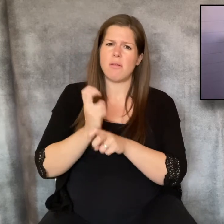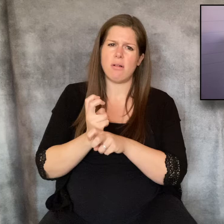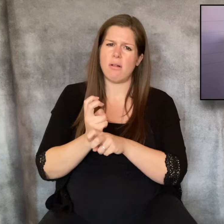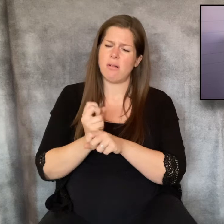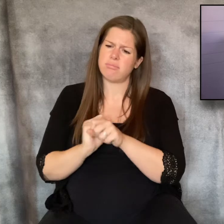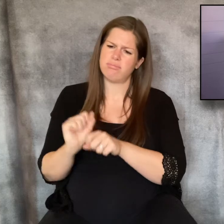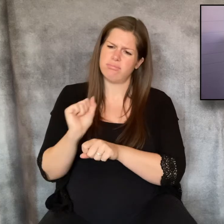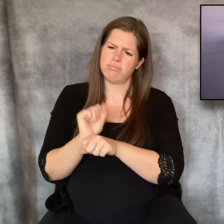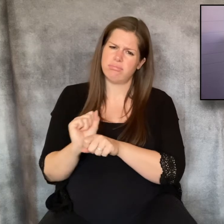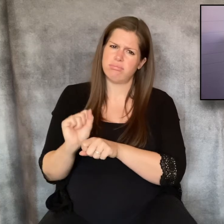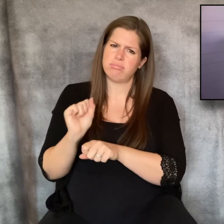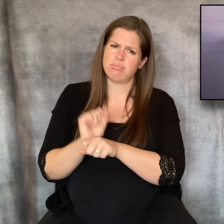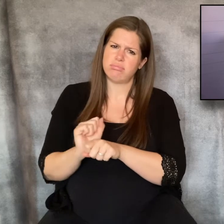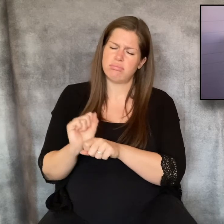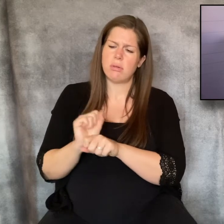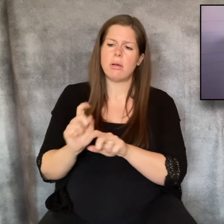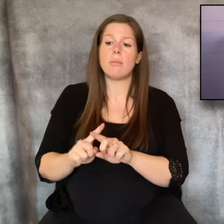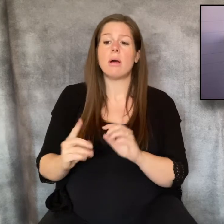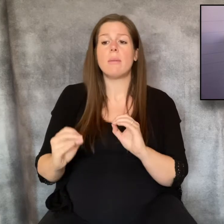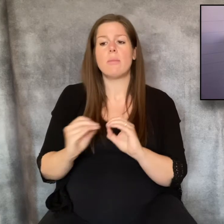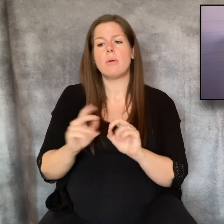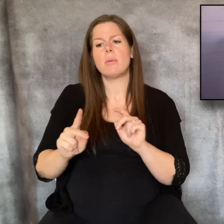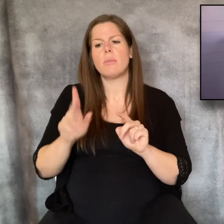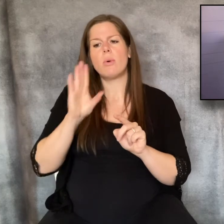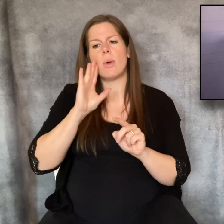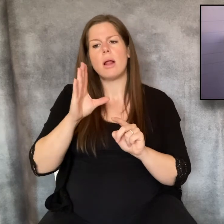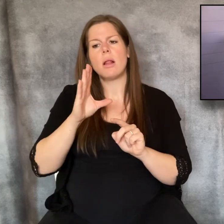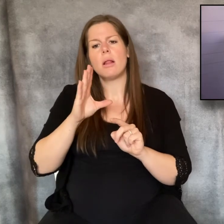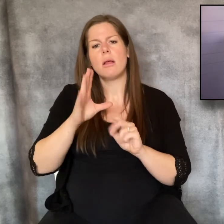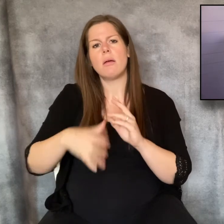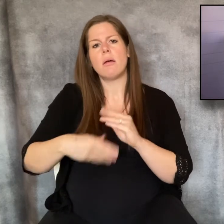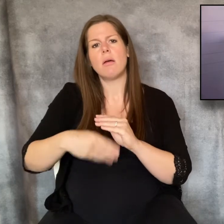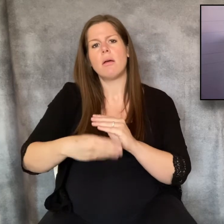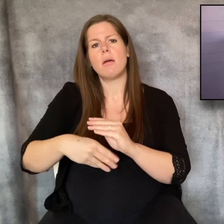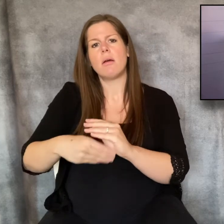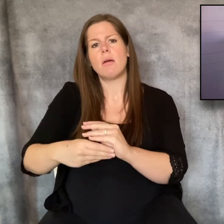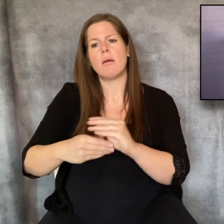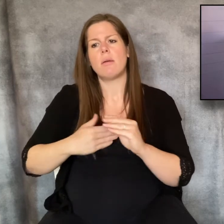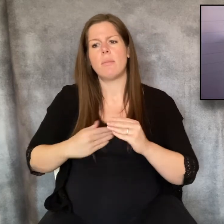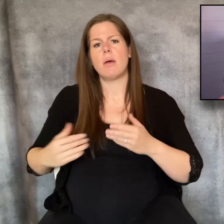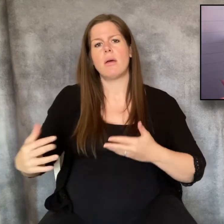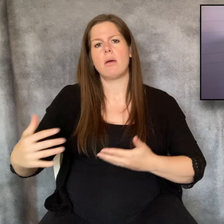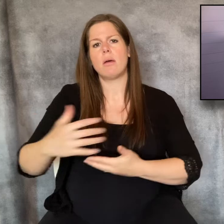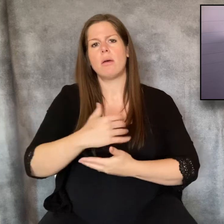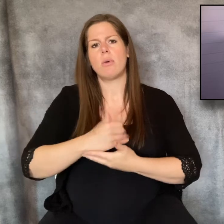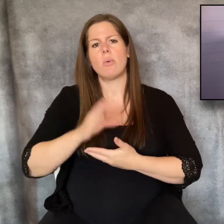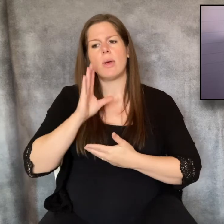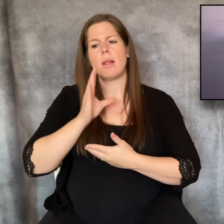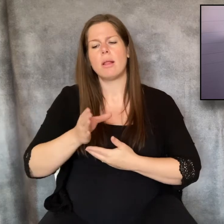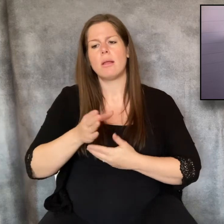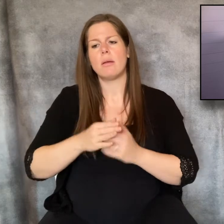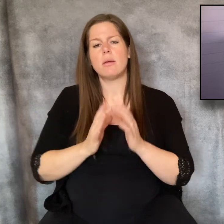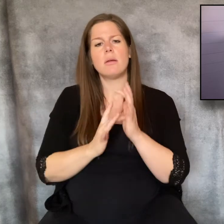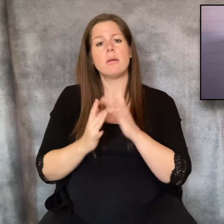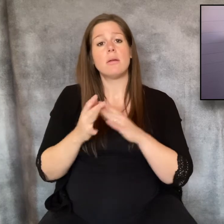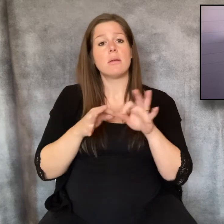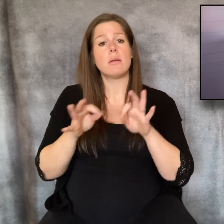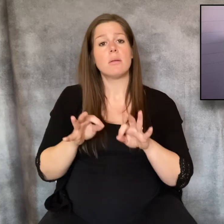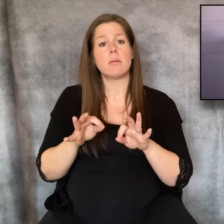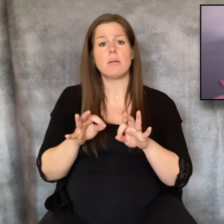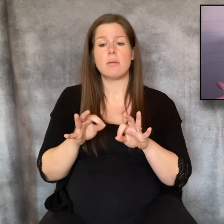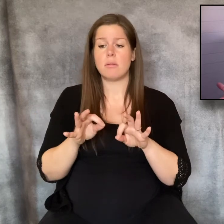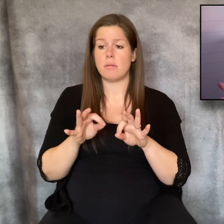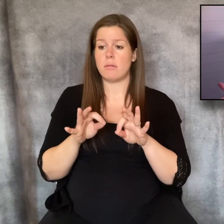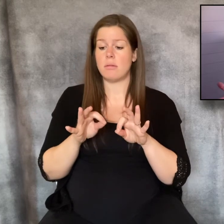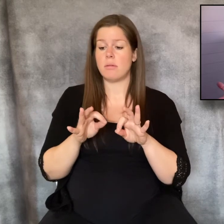will be people coming after them, workers that will come after them. And then I think Jesus is simply saying, look, I'm going to